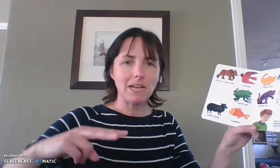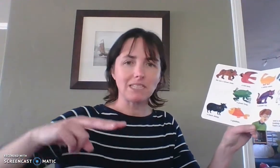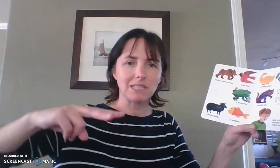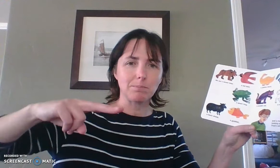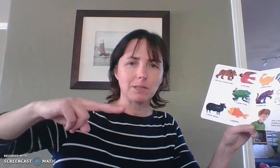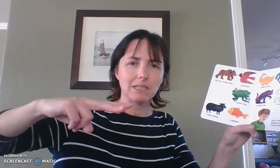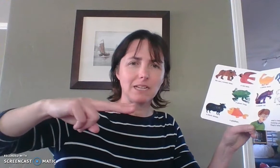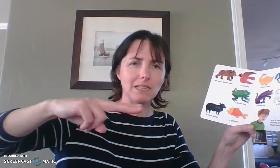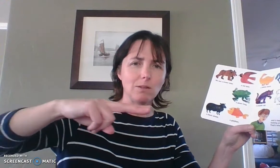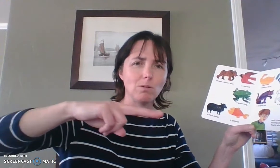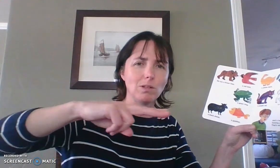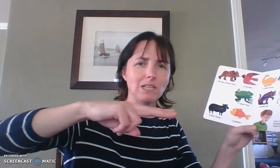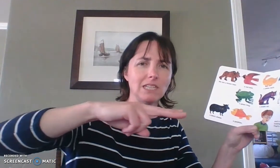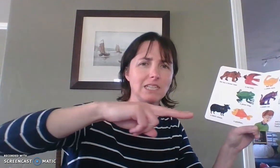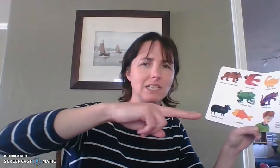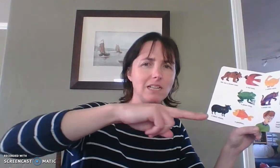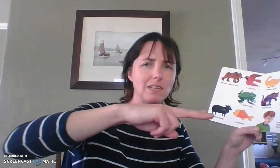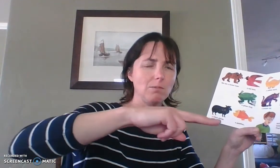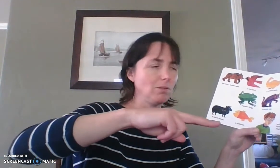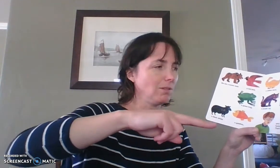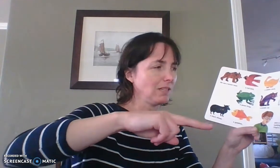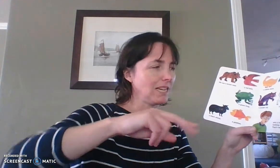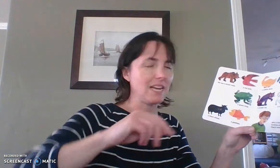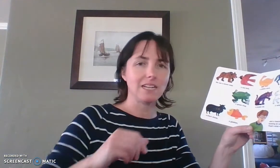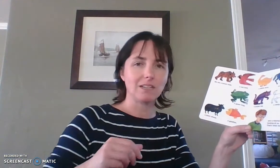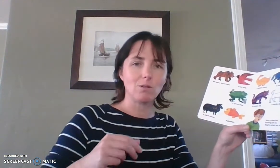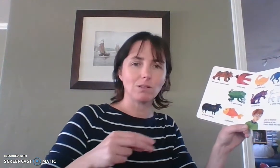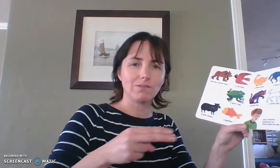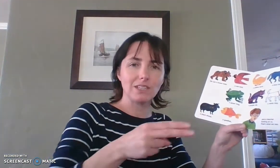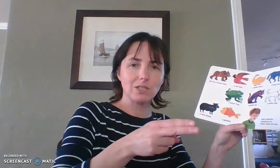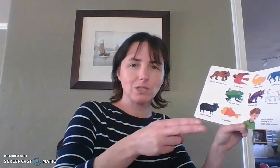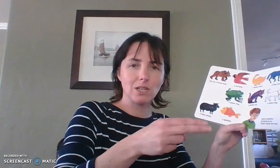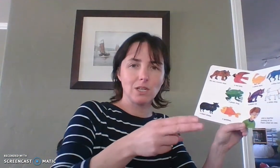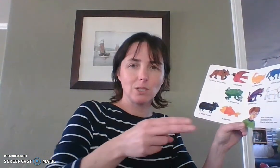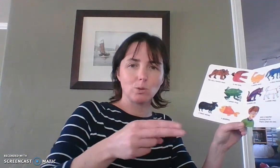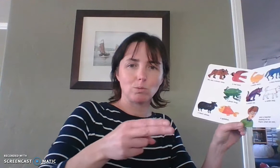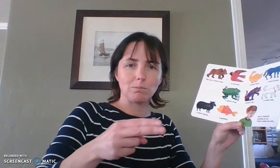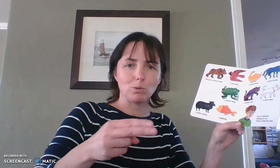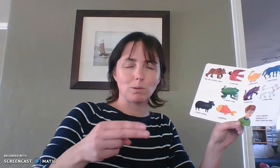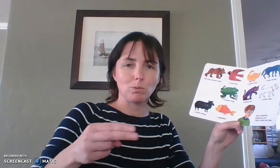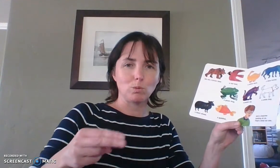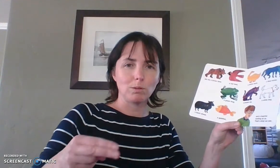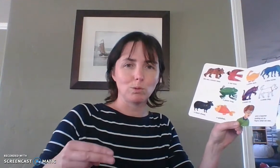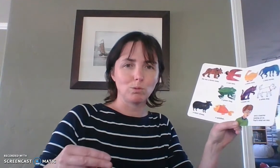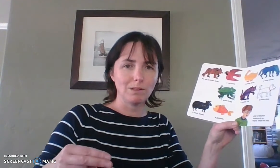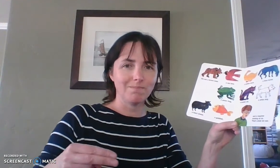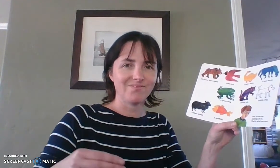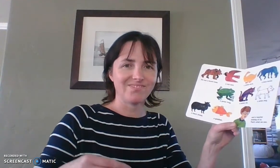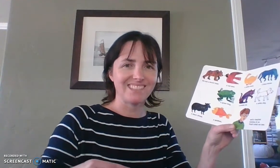black sheep. Cut the wool. Cut the wool. And the goldfish. Swim, swim, swim, swim. You